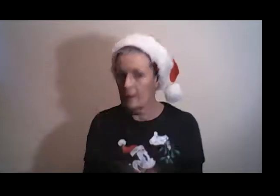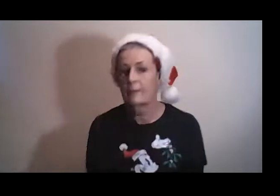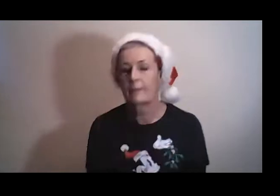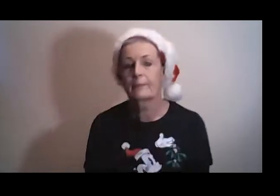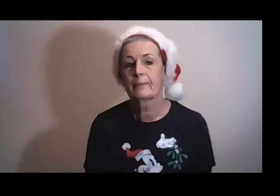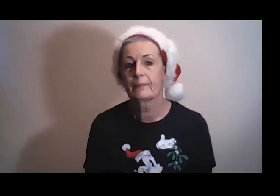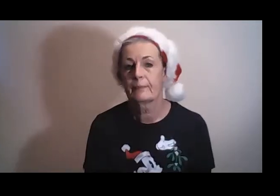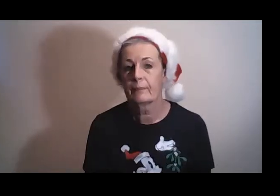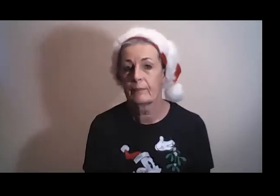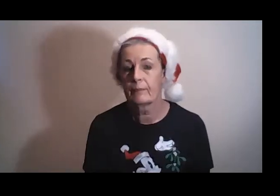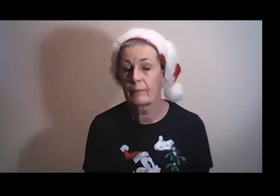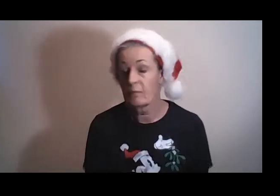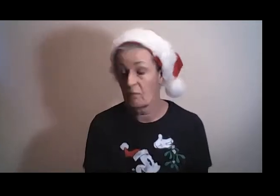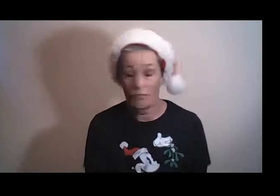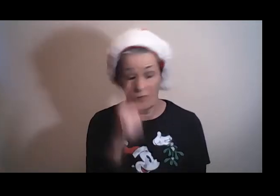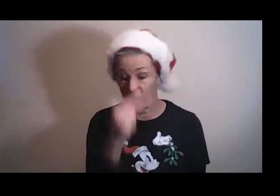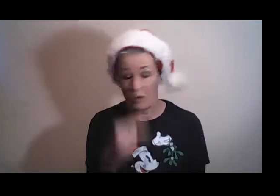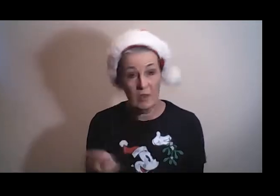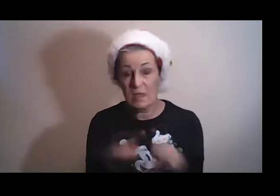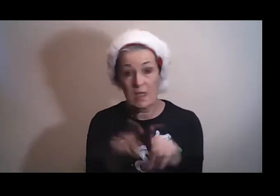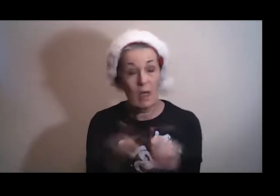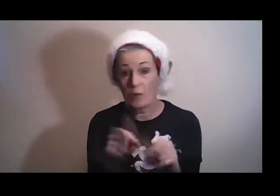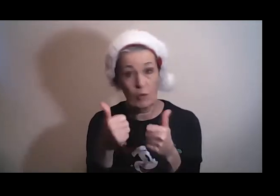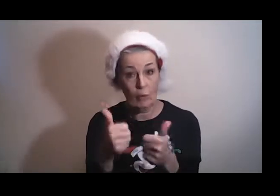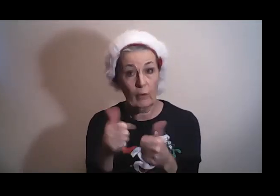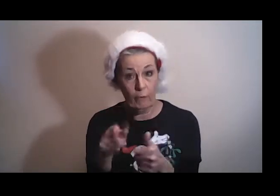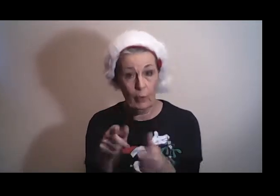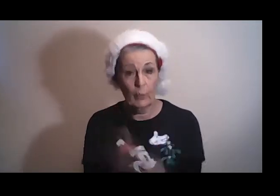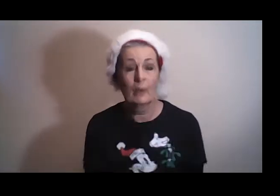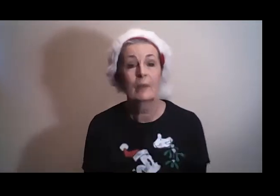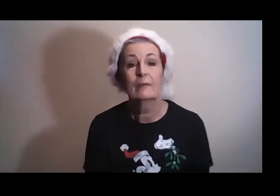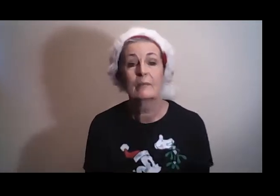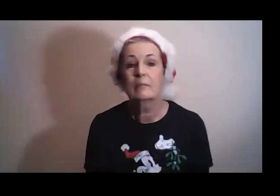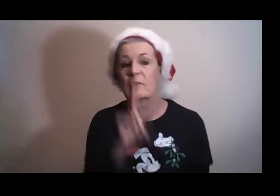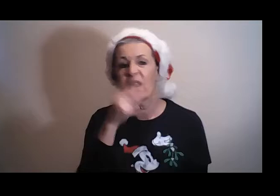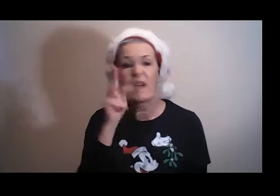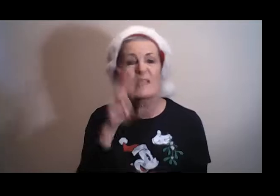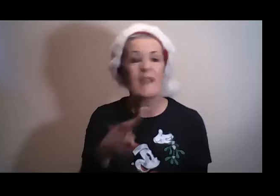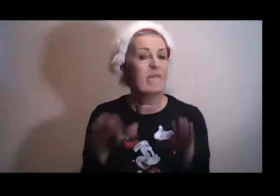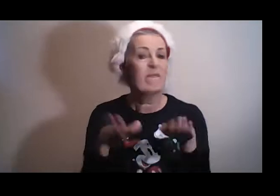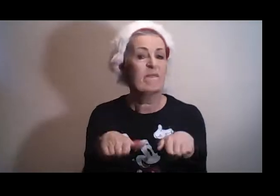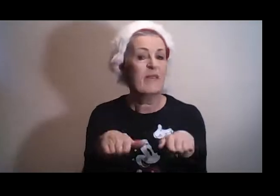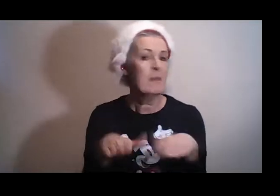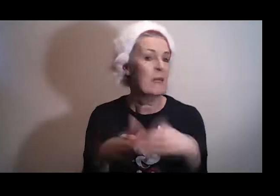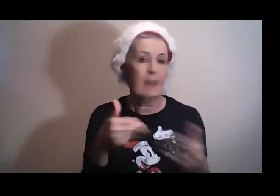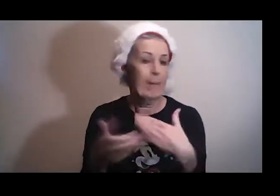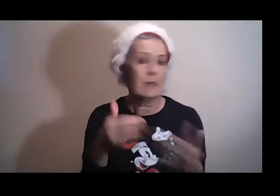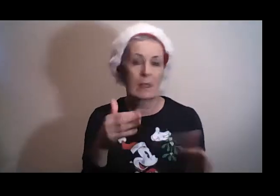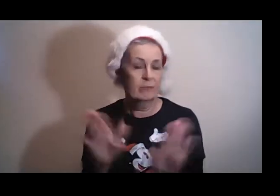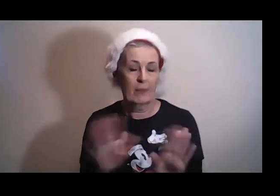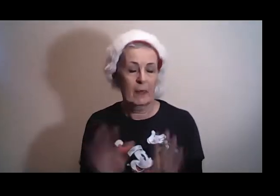but you will still gain the same benefit and the relaxation. So you can't see my feet, but it doesn't matter. I'm closer to the